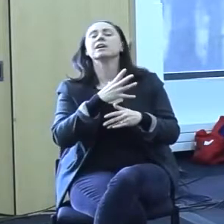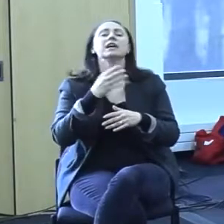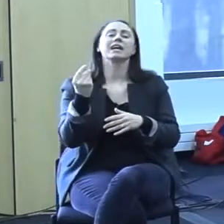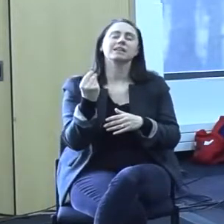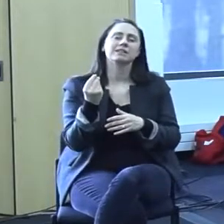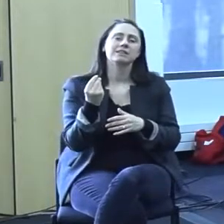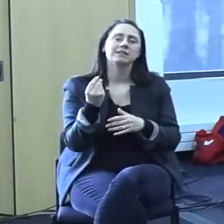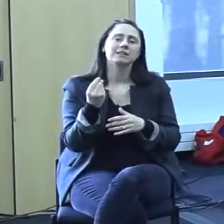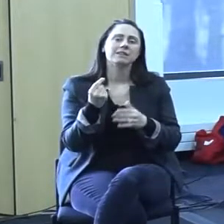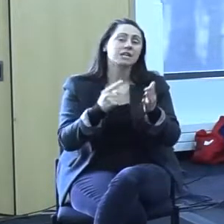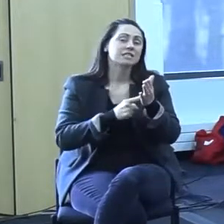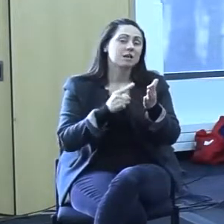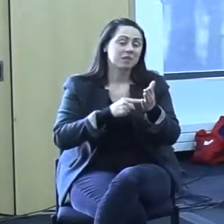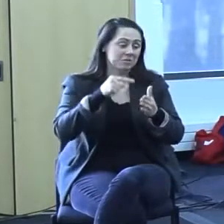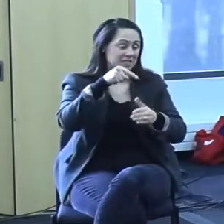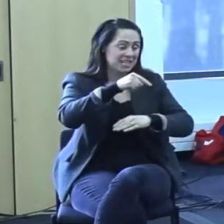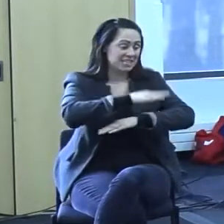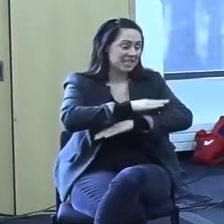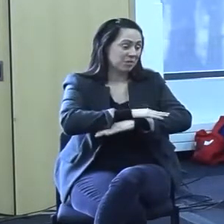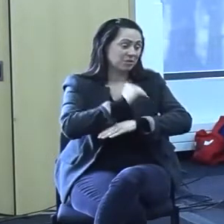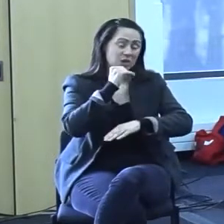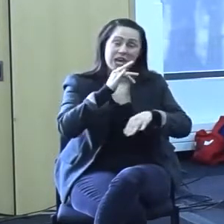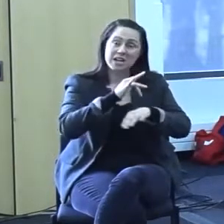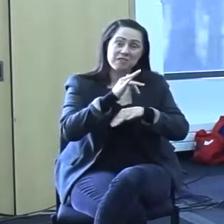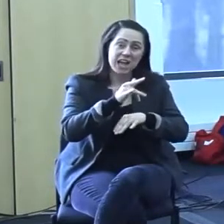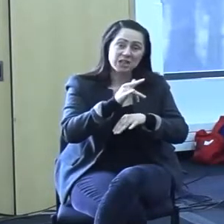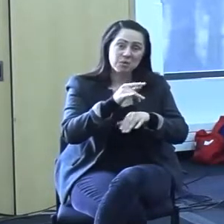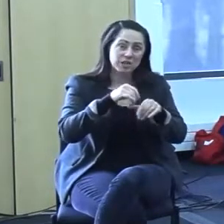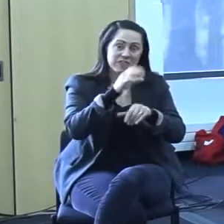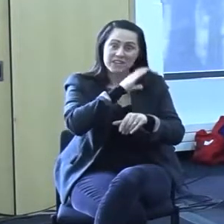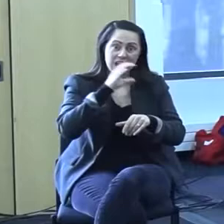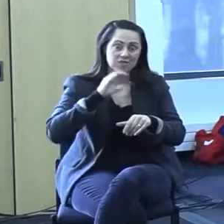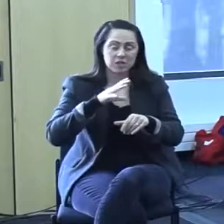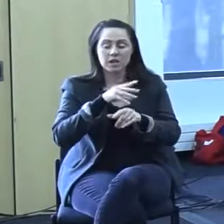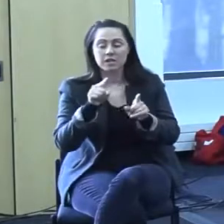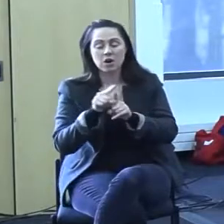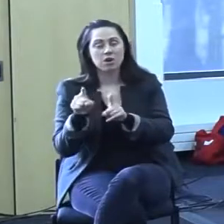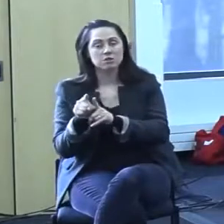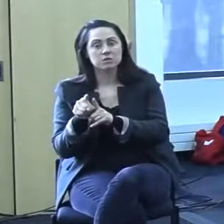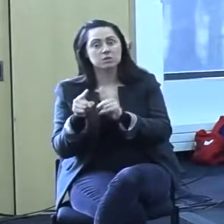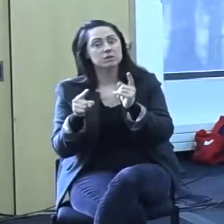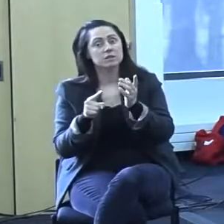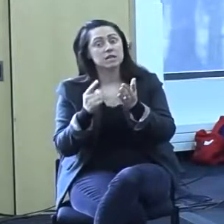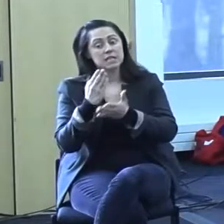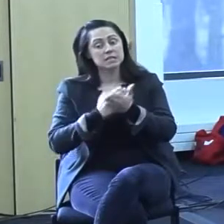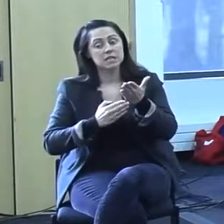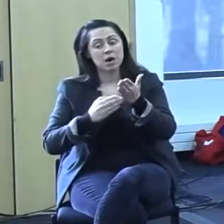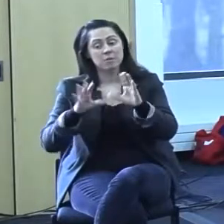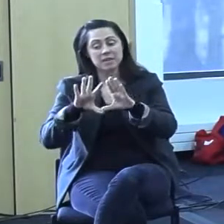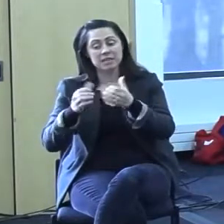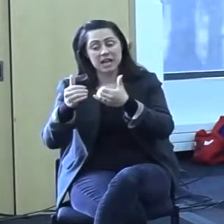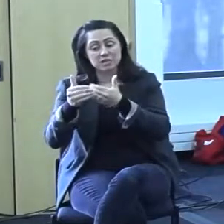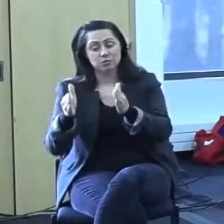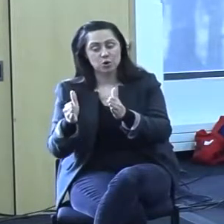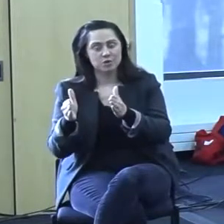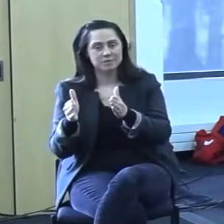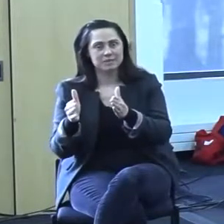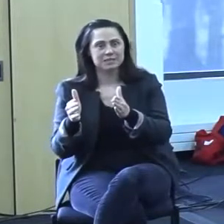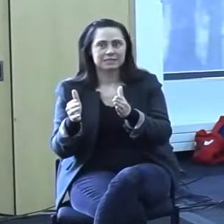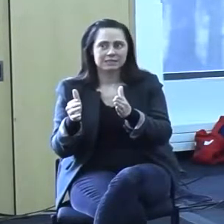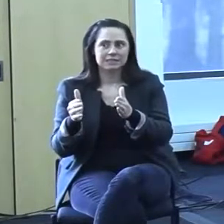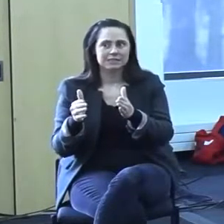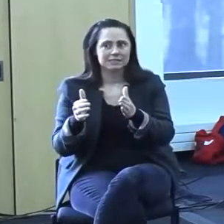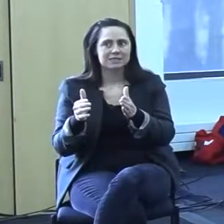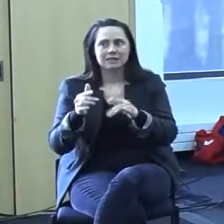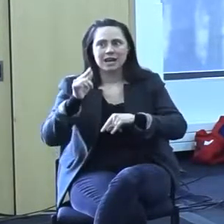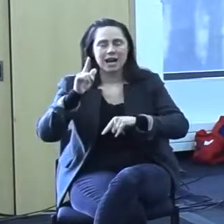And sometimes these tables are not available. And also, some classrooms are,